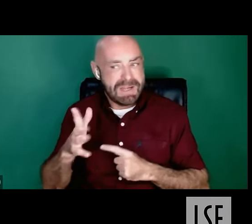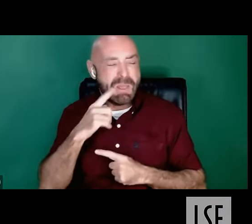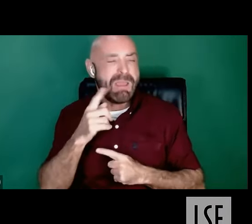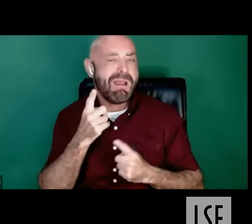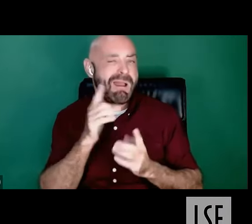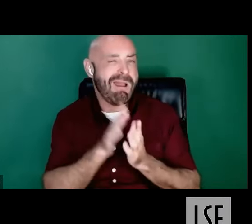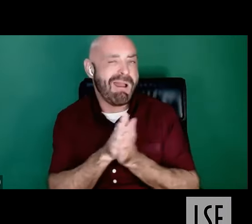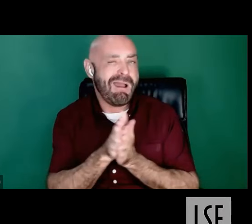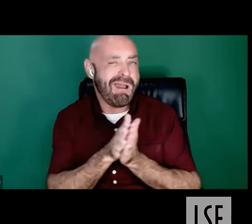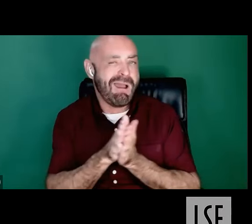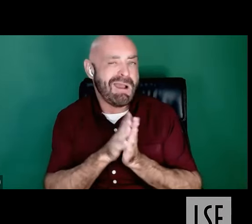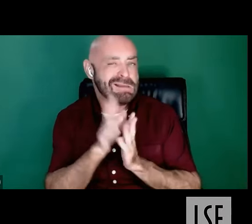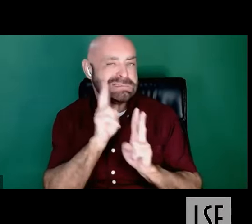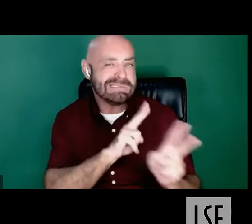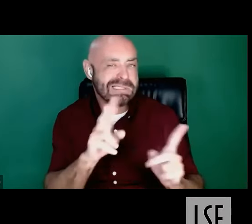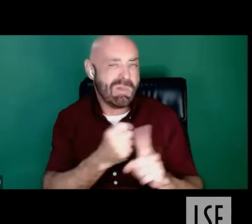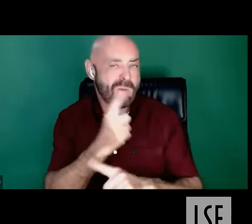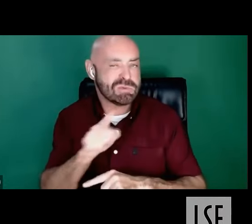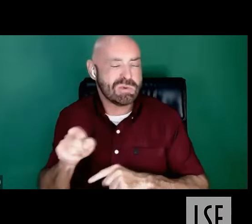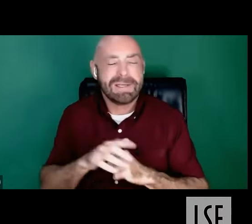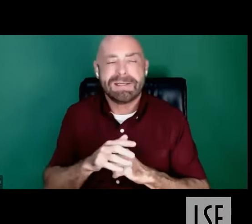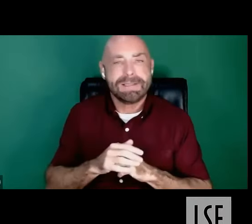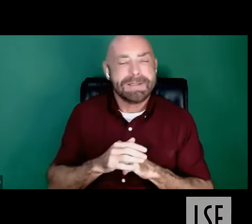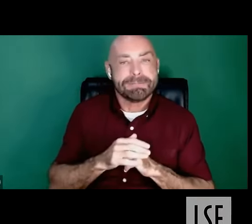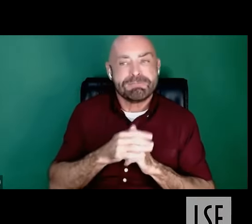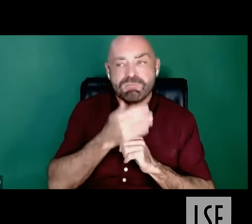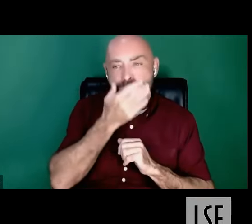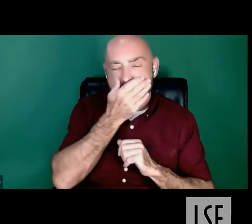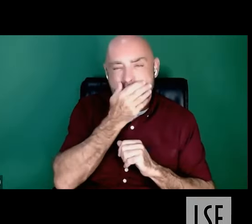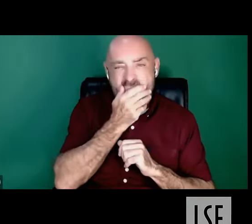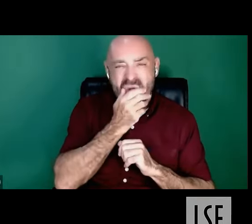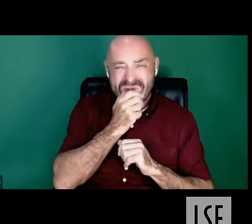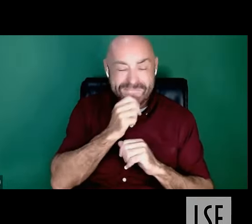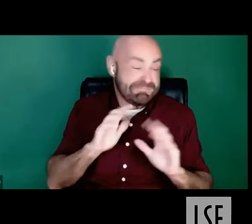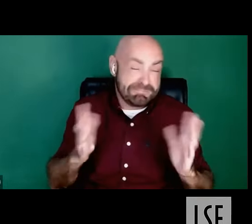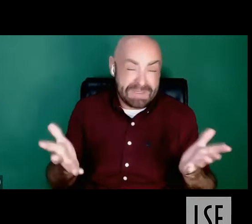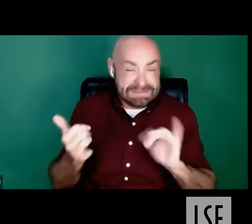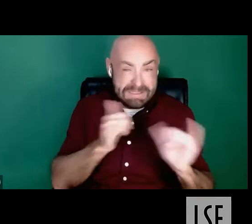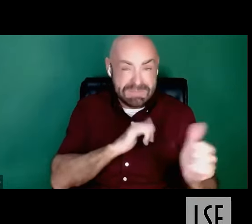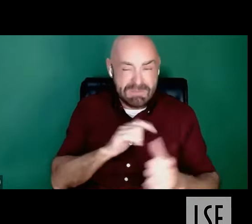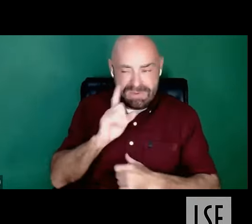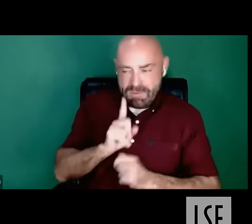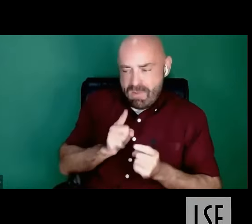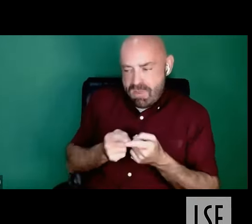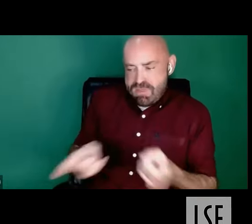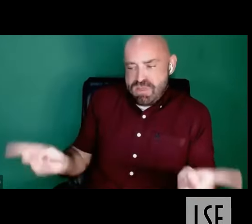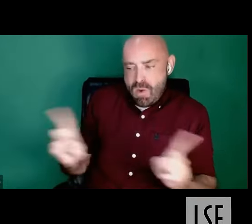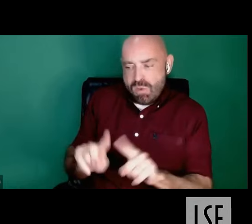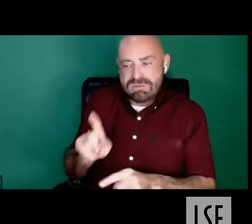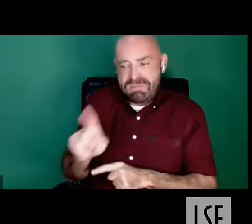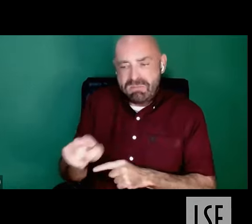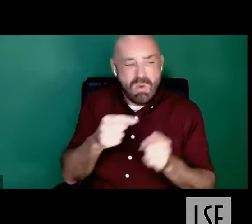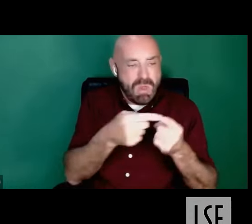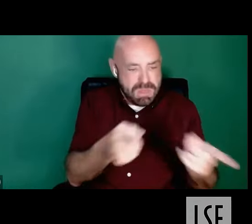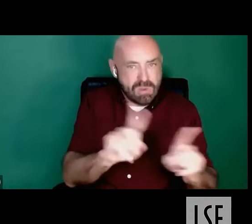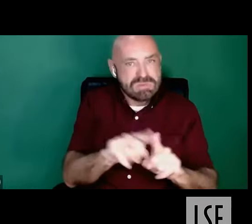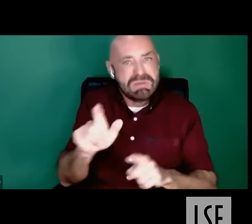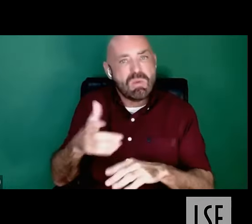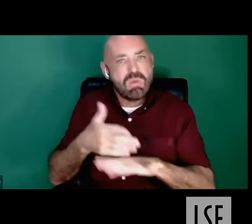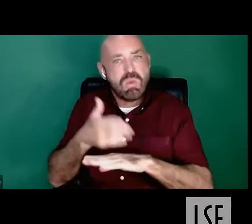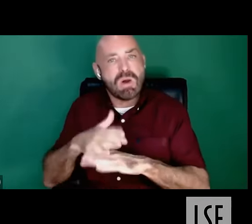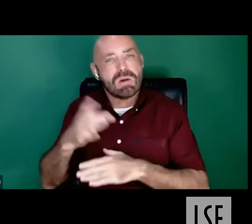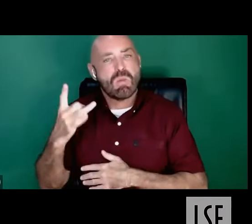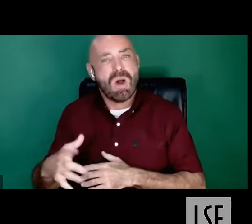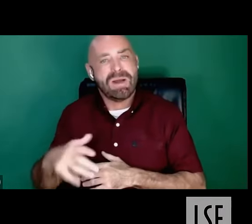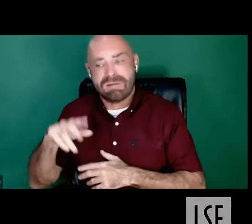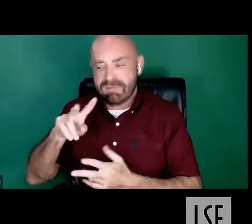So, you know, sometimes we've just got to kind of bring it down to the level of the street and say, look, those people working out of a white van, or your energy bill's coming